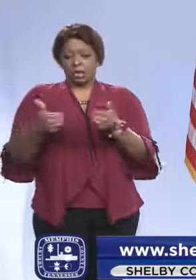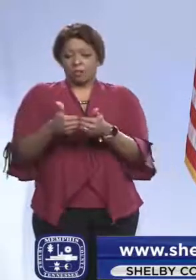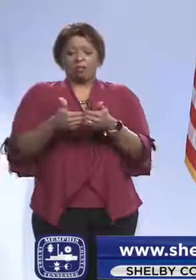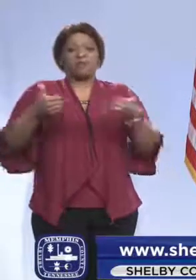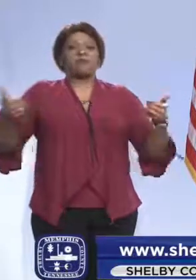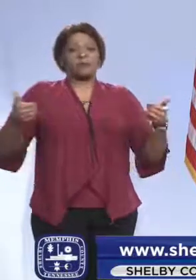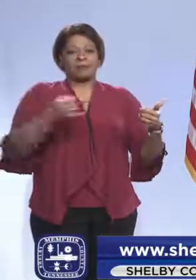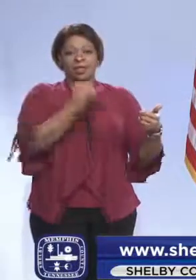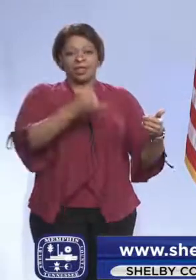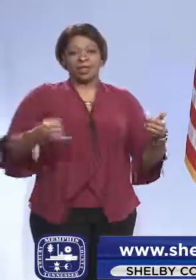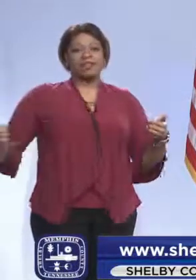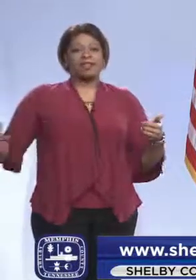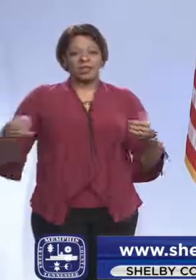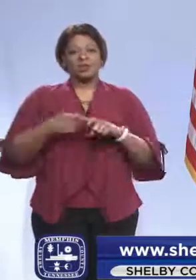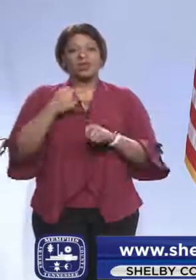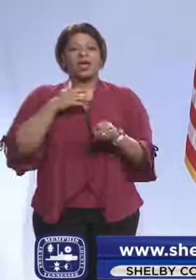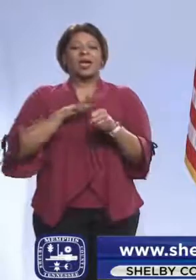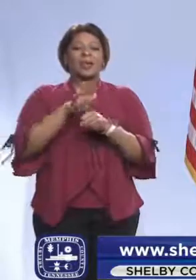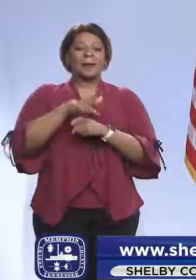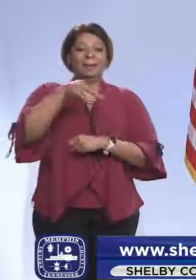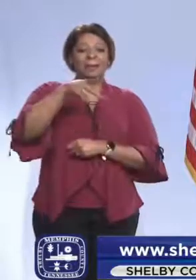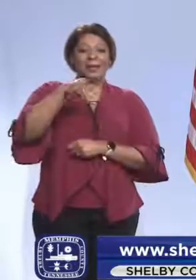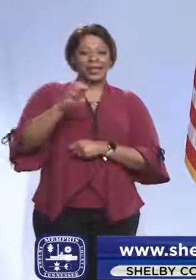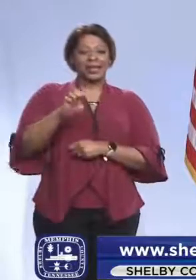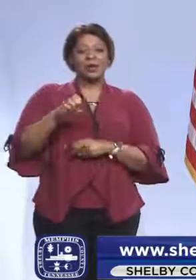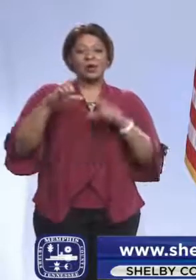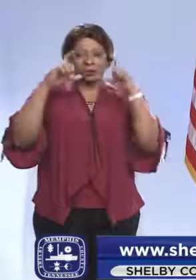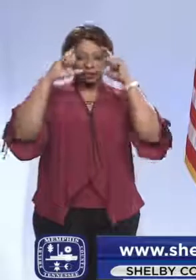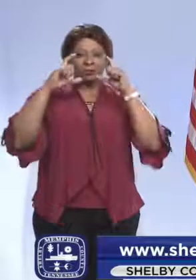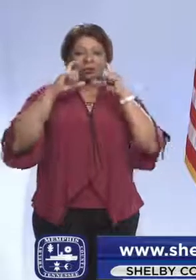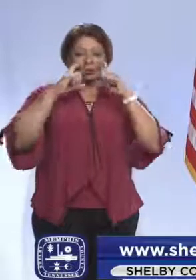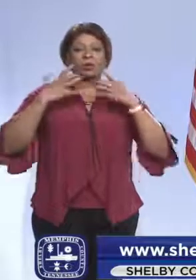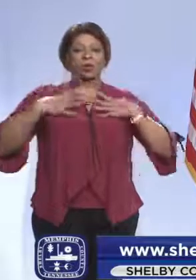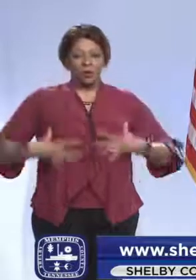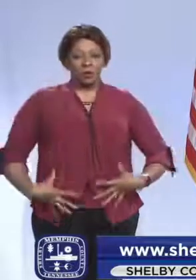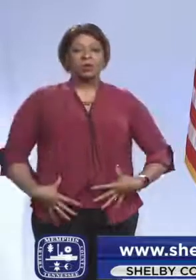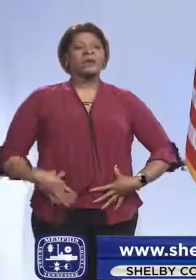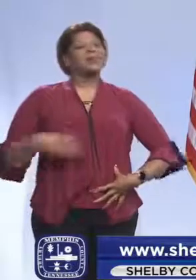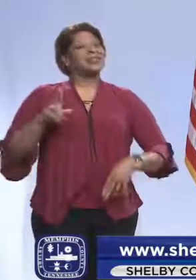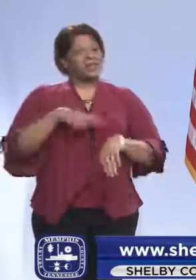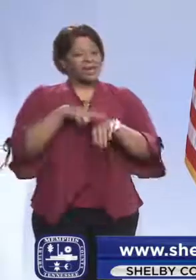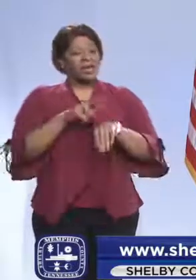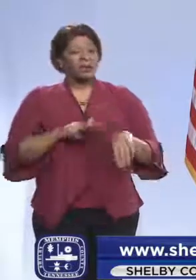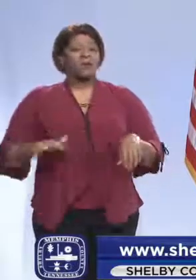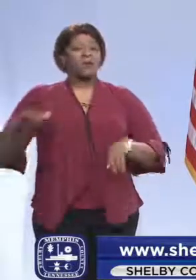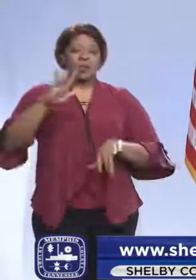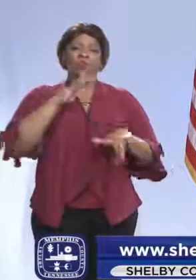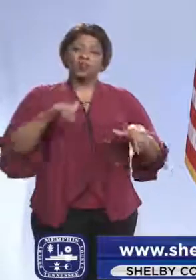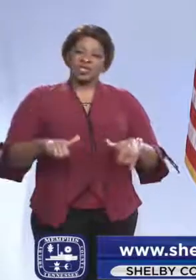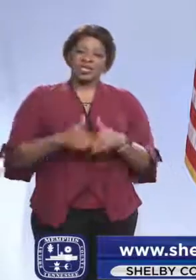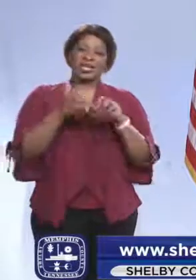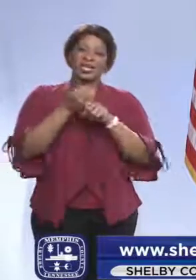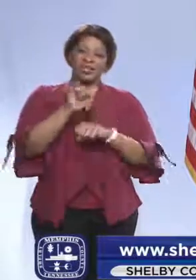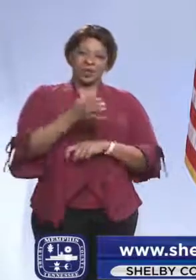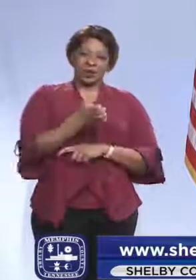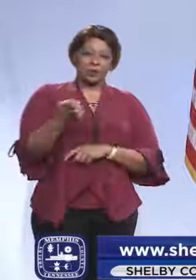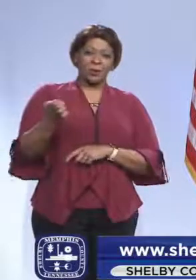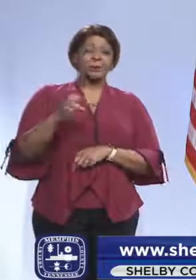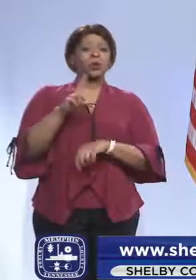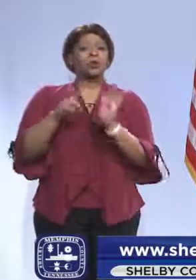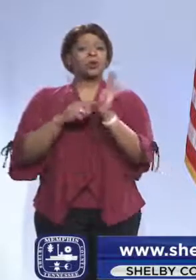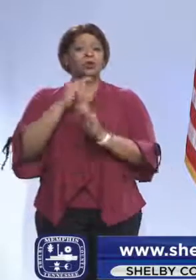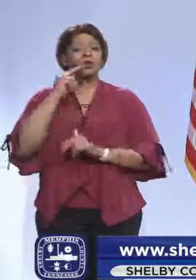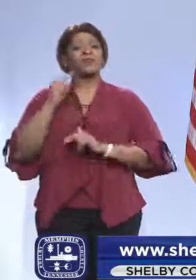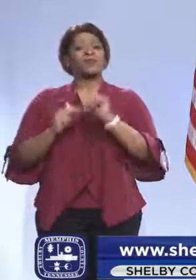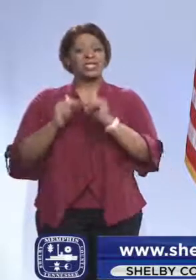to assure that they have adequate PPE. We know nationally there's challenges in getting PPE, so for nursing home